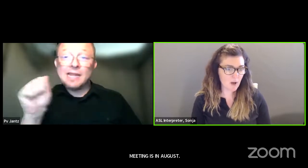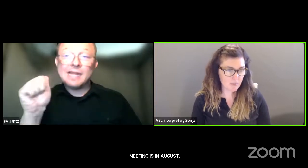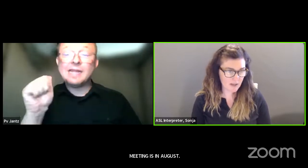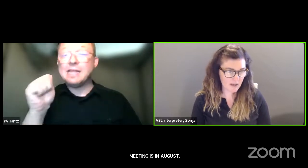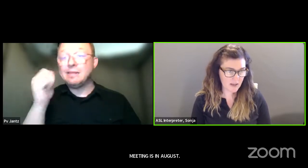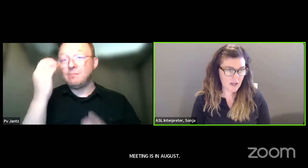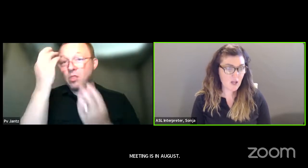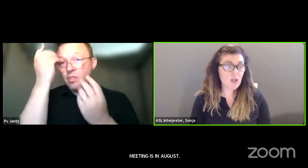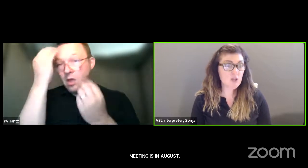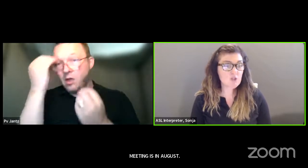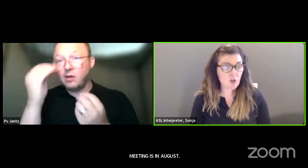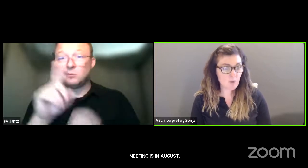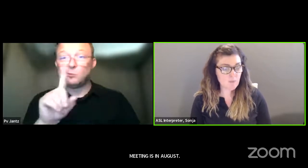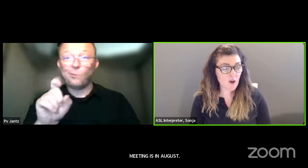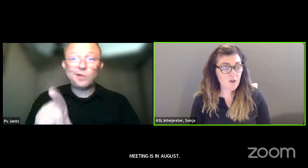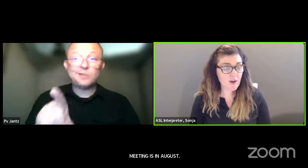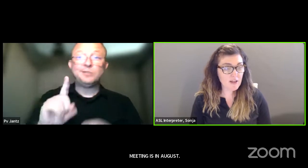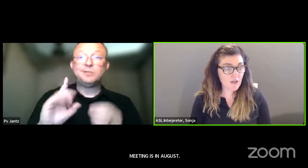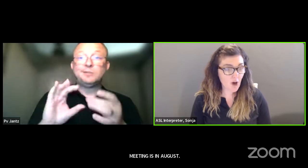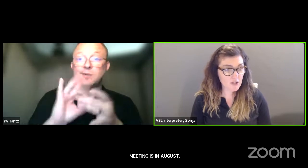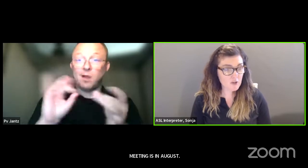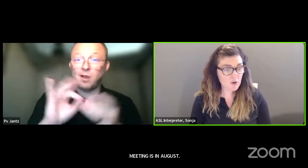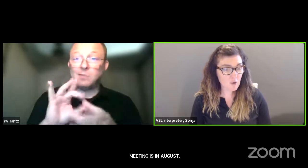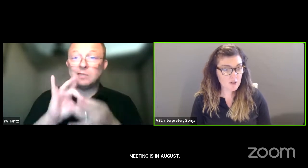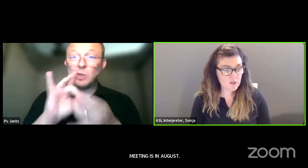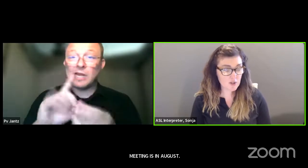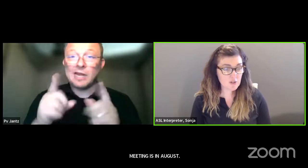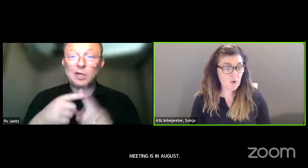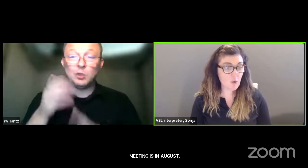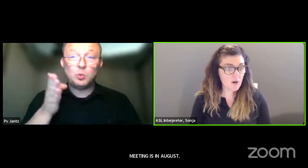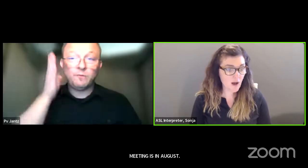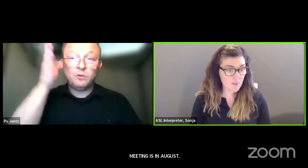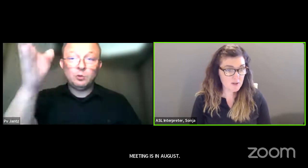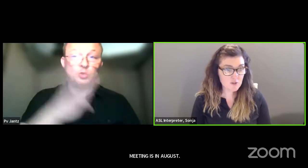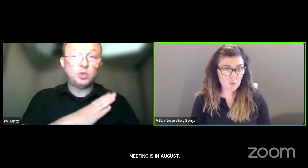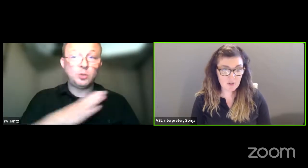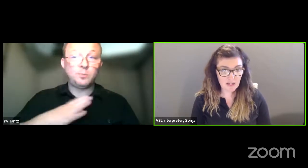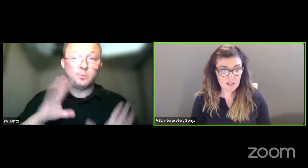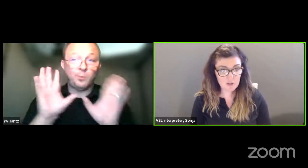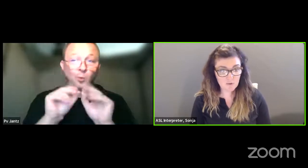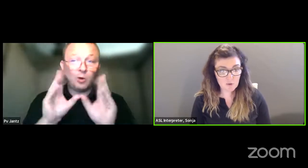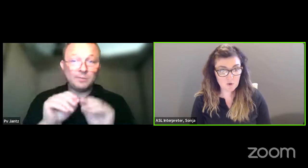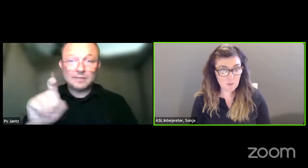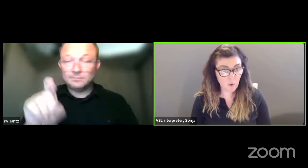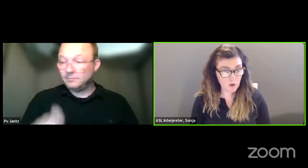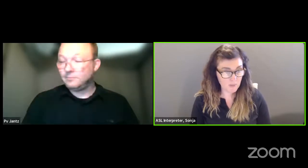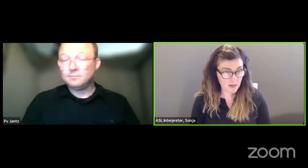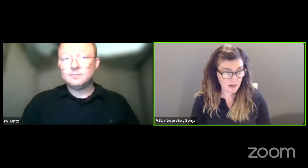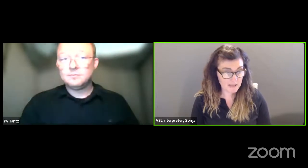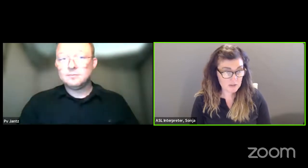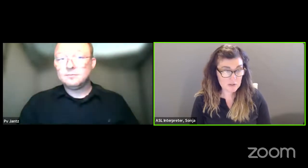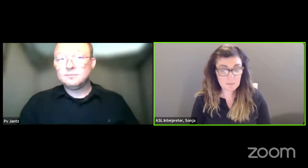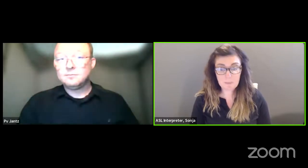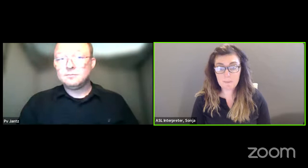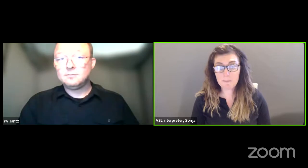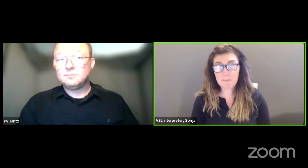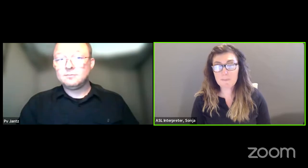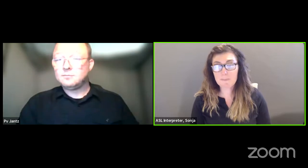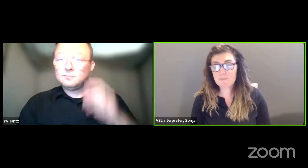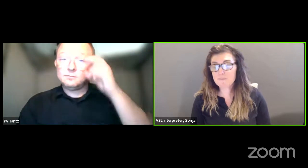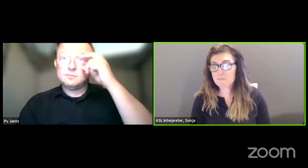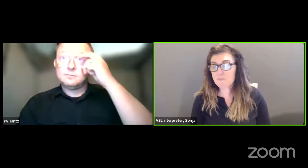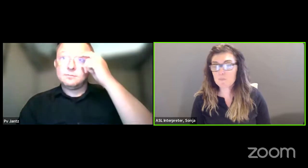to the public. So are there any thoughts or questions or comments related to future board meetings?